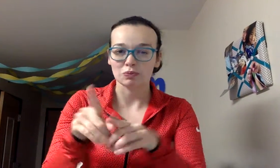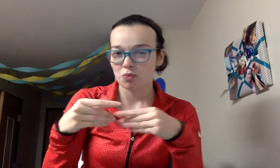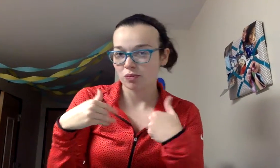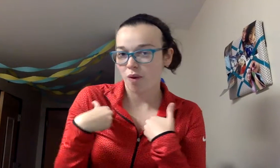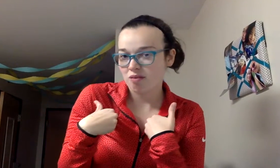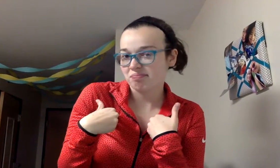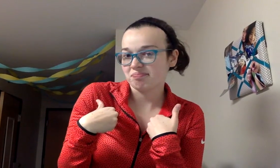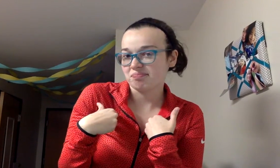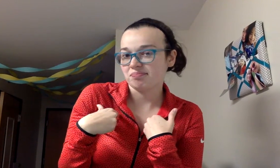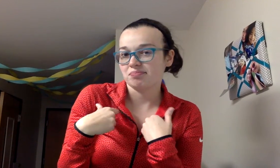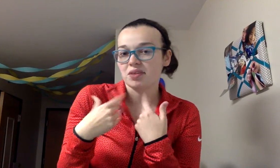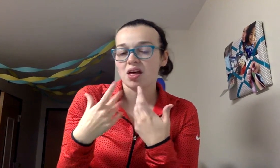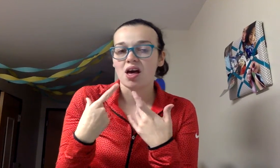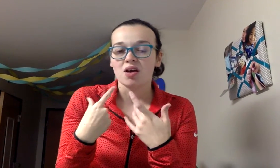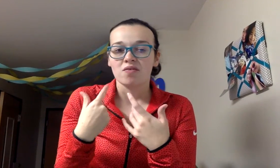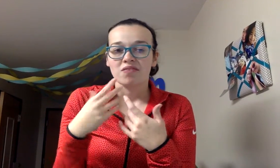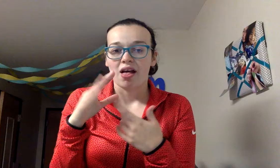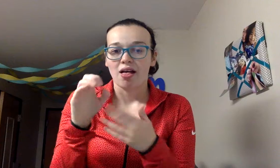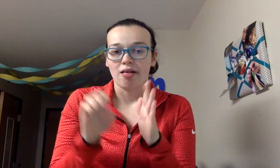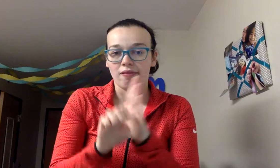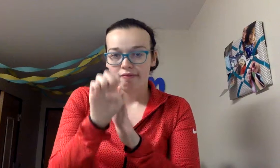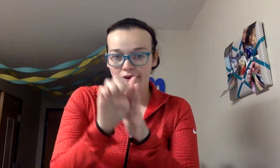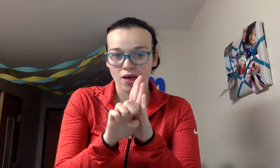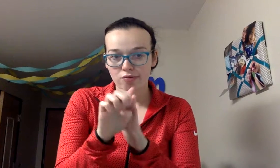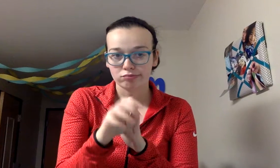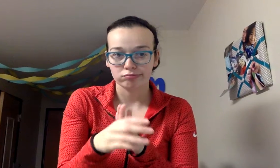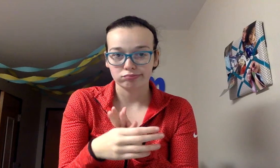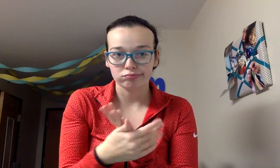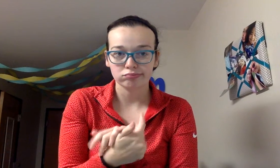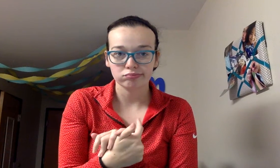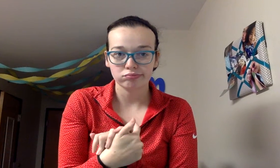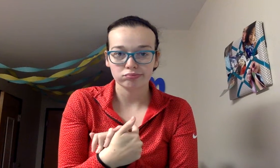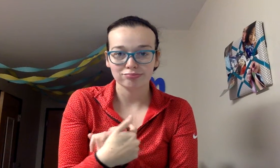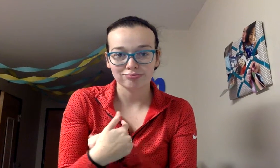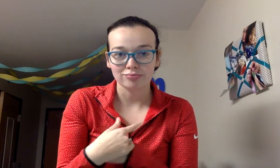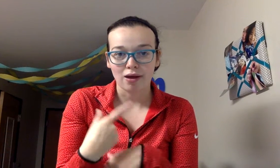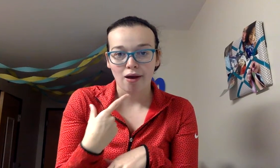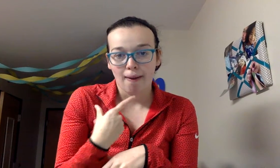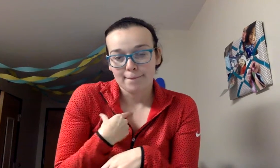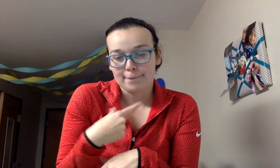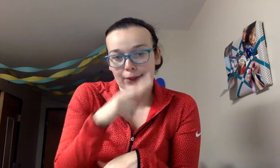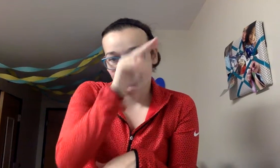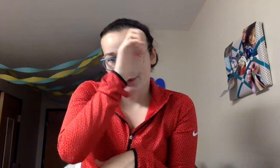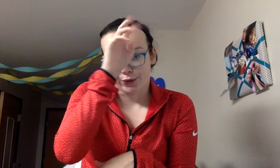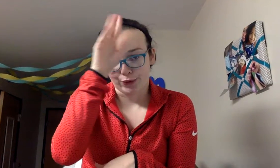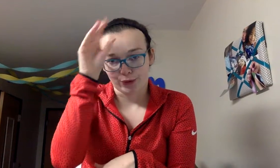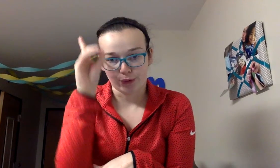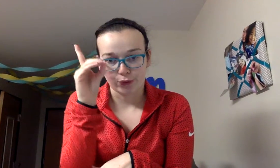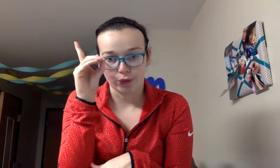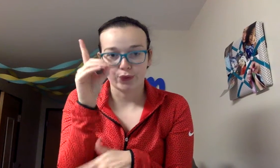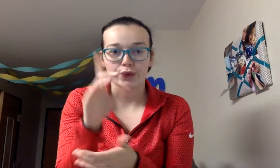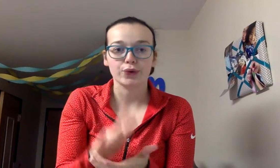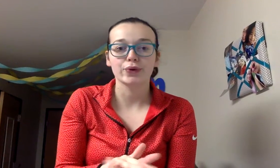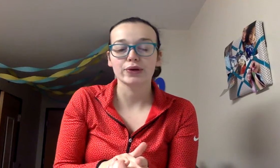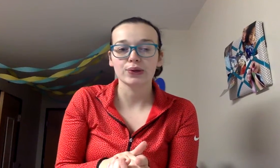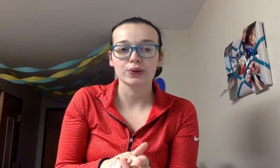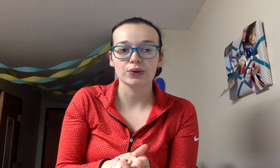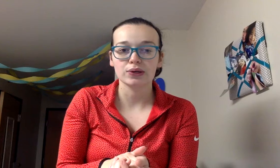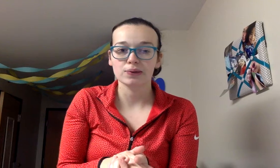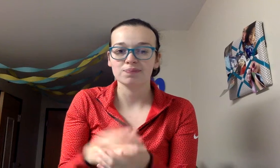go. And yeah, you can tell the nerds early, so that's the quadratic equation. But the great thing is that they let me